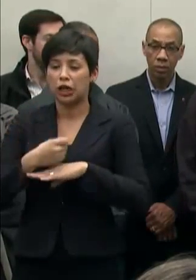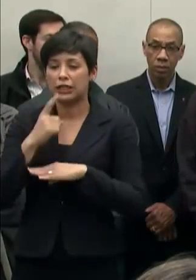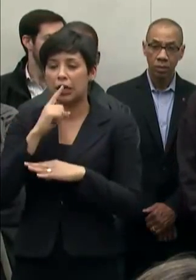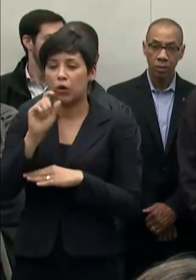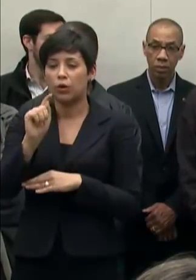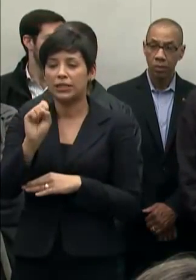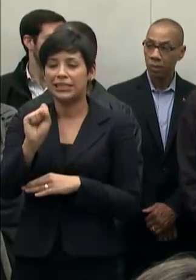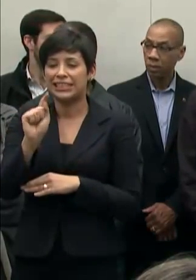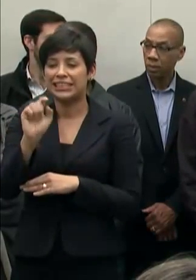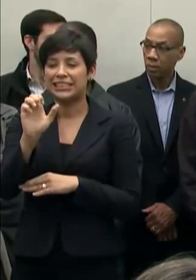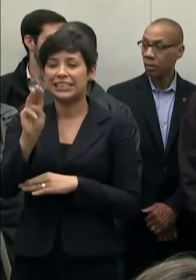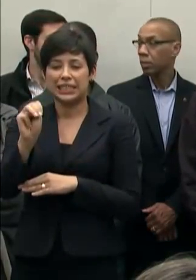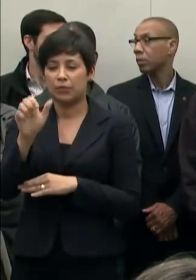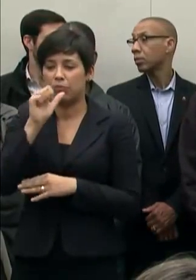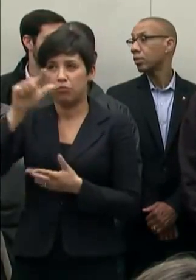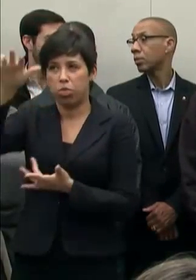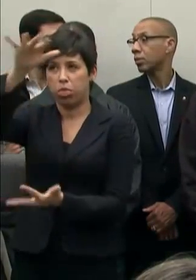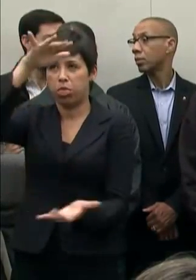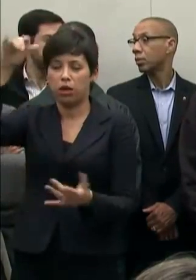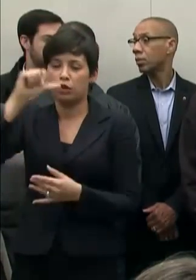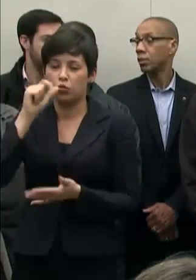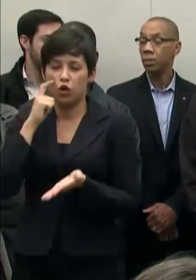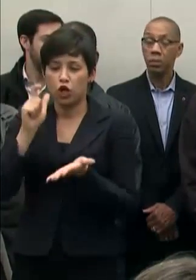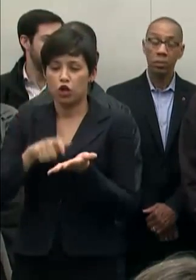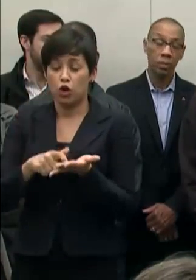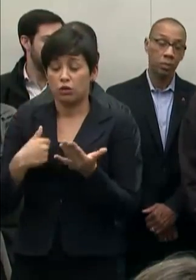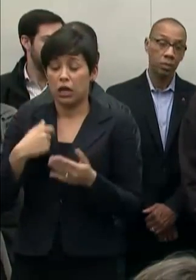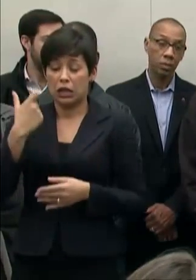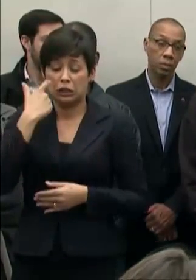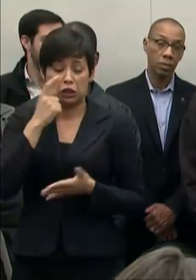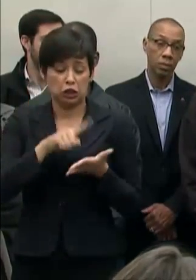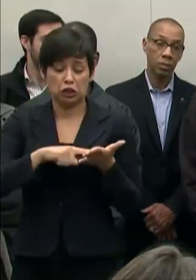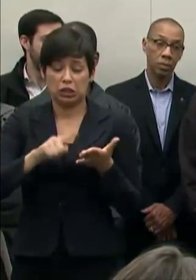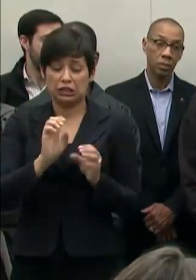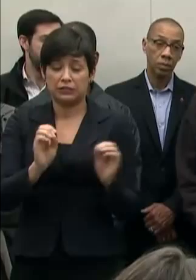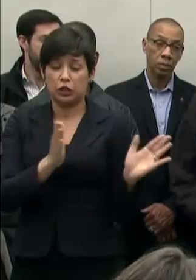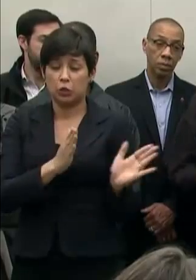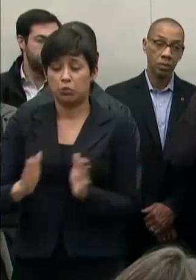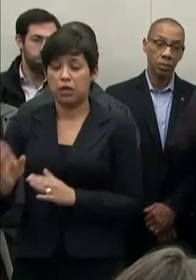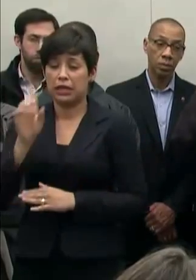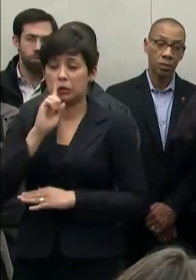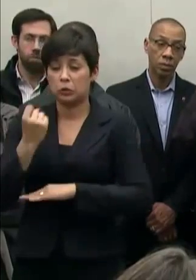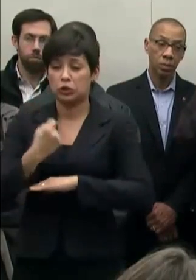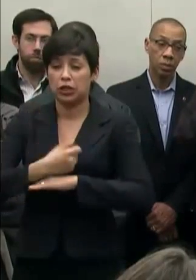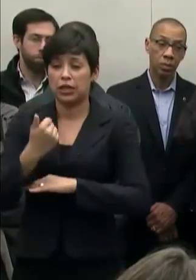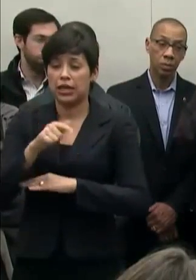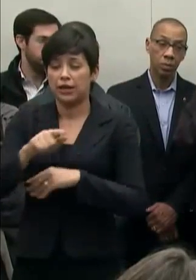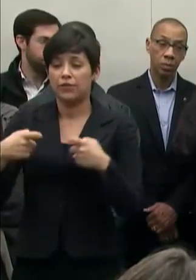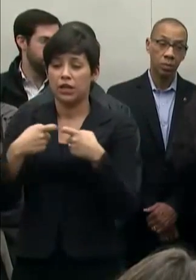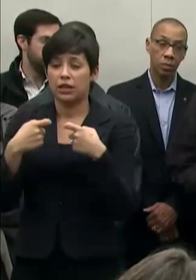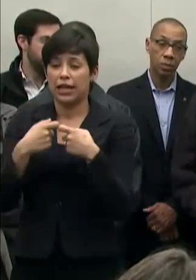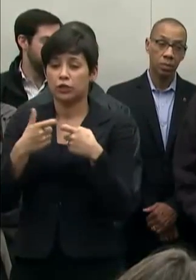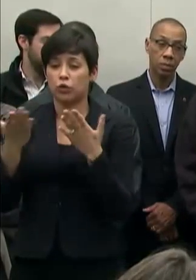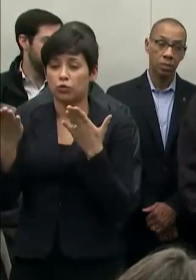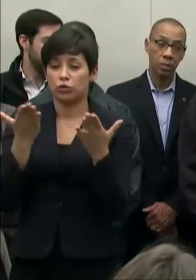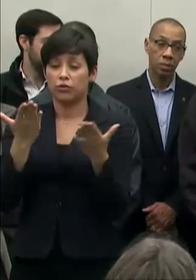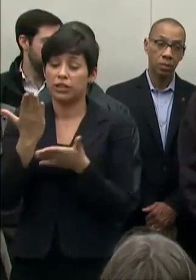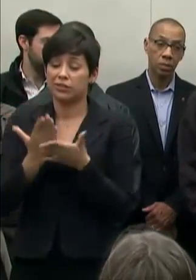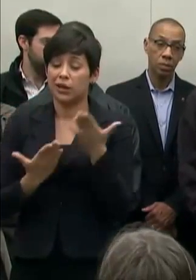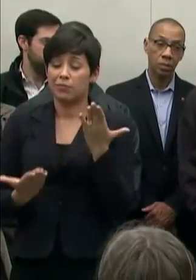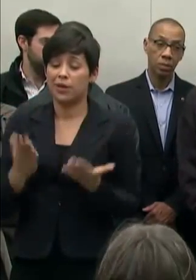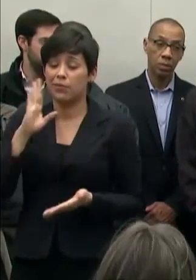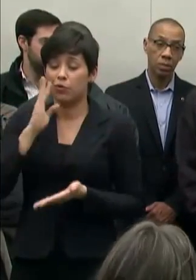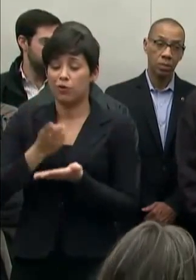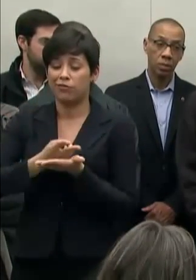it. Last I checked, they have no plans to shut down any of the electrical service. Some may fail if